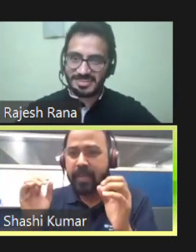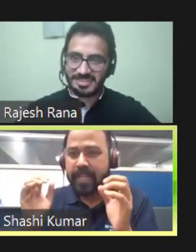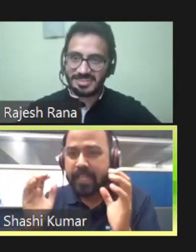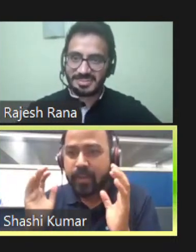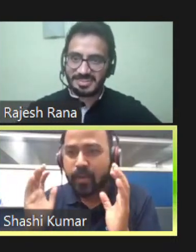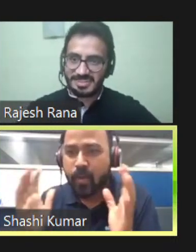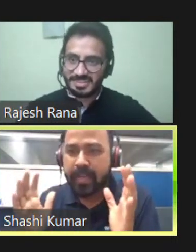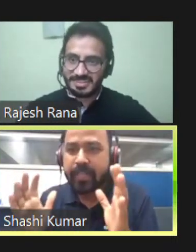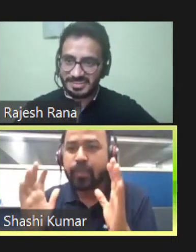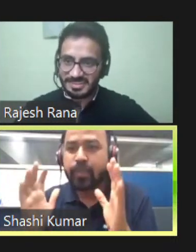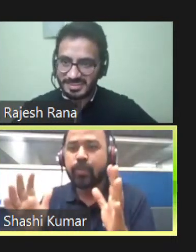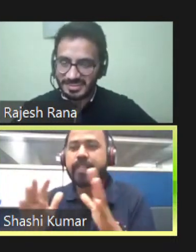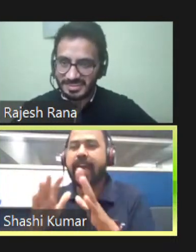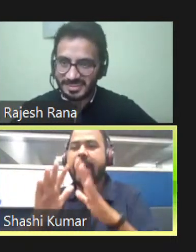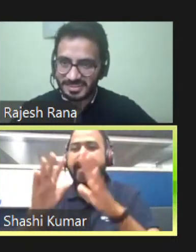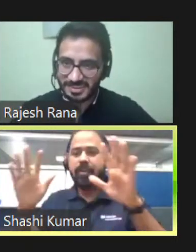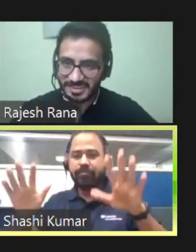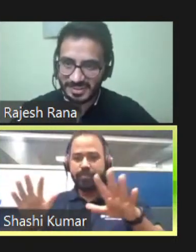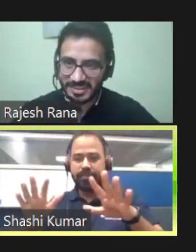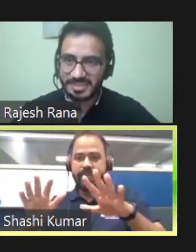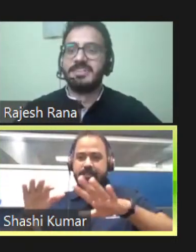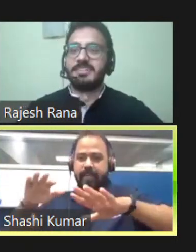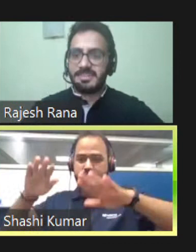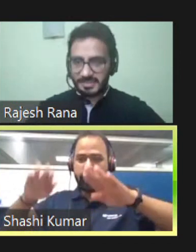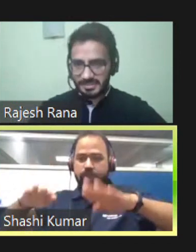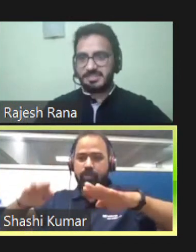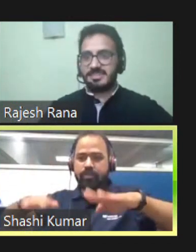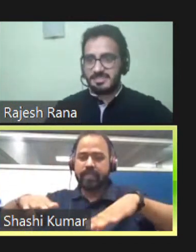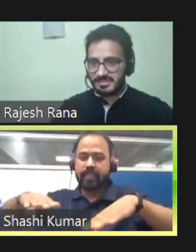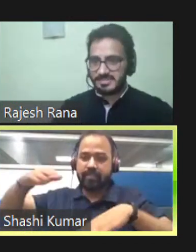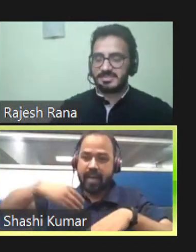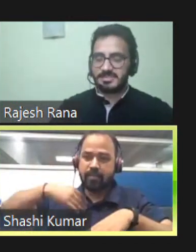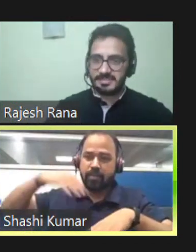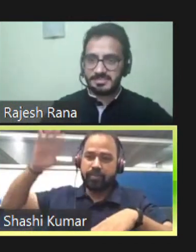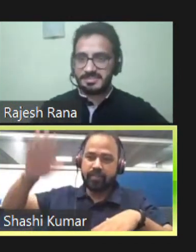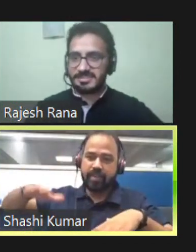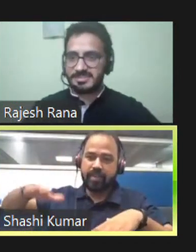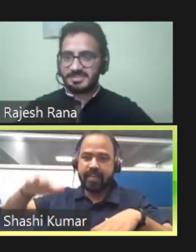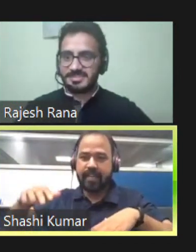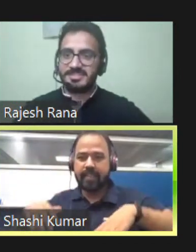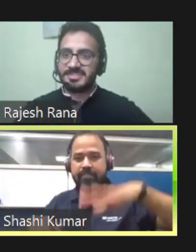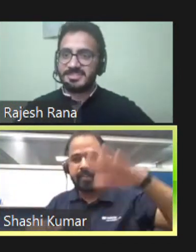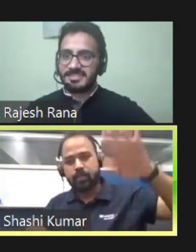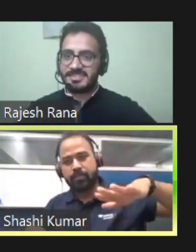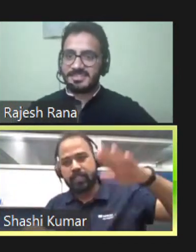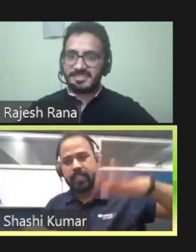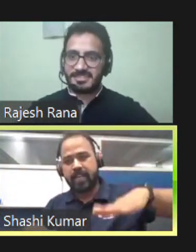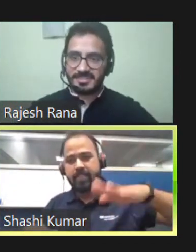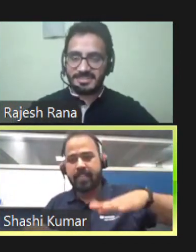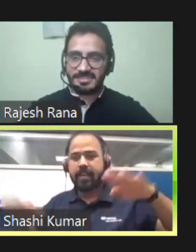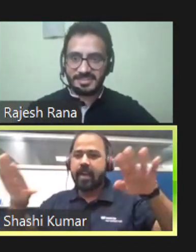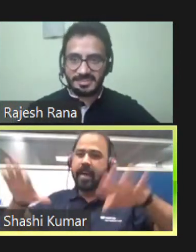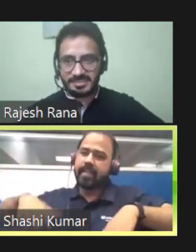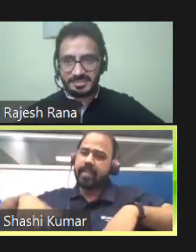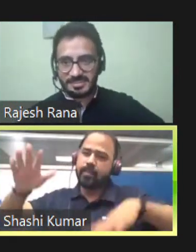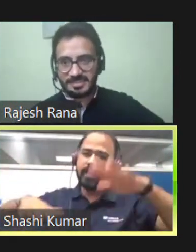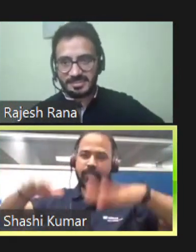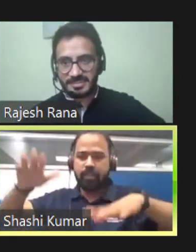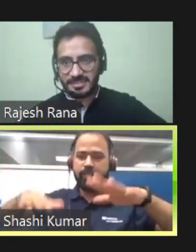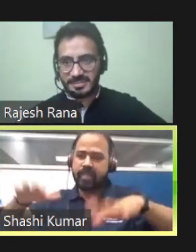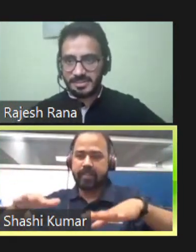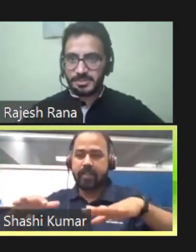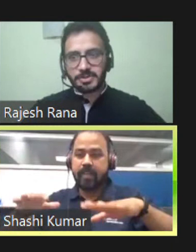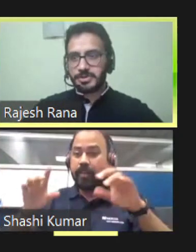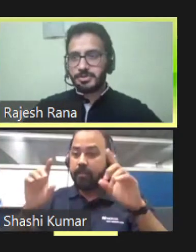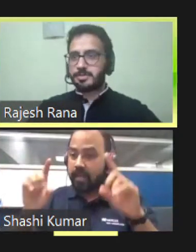You are completely okay to use any of your hands like you are good with. If I'm good with right hand, if I'm good with left hand, I can use any